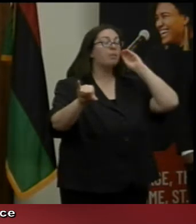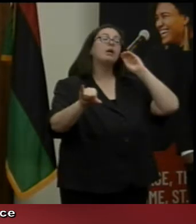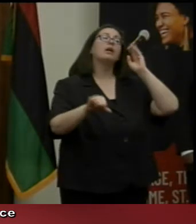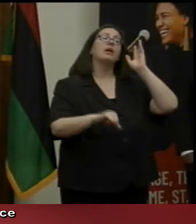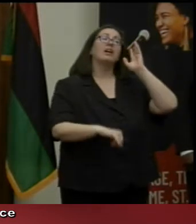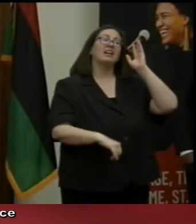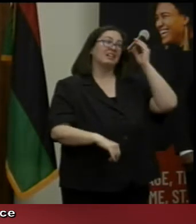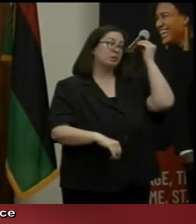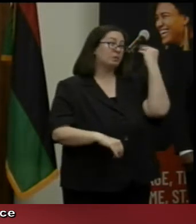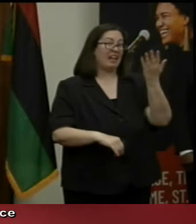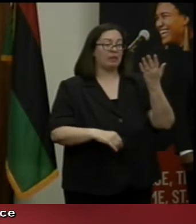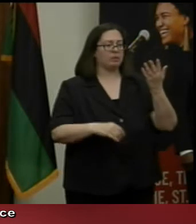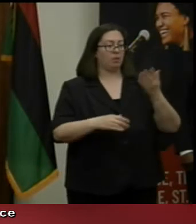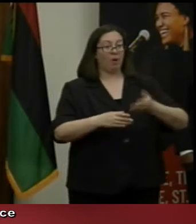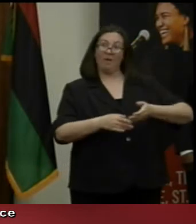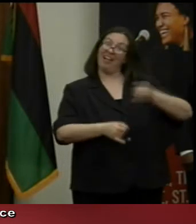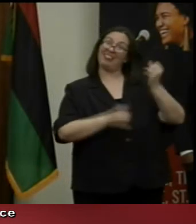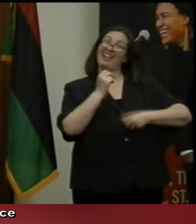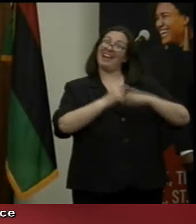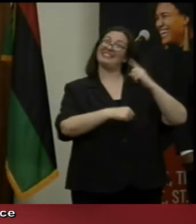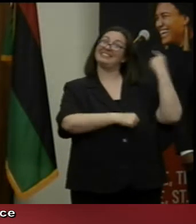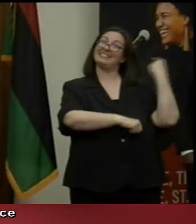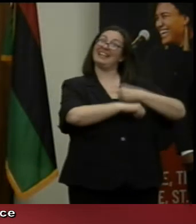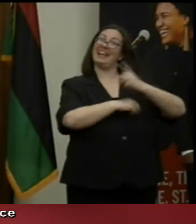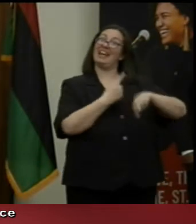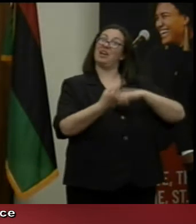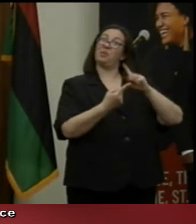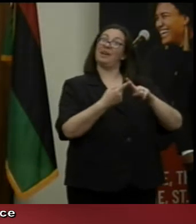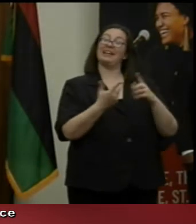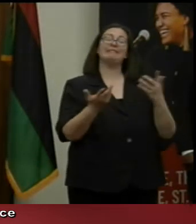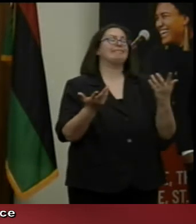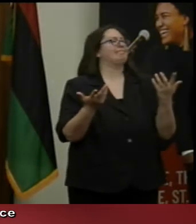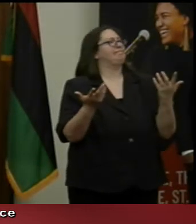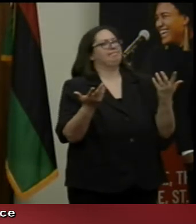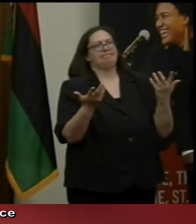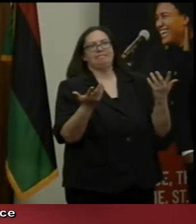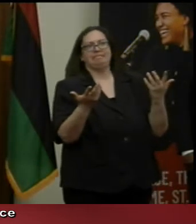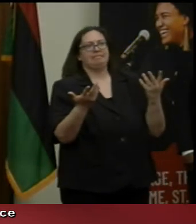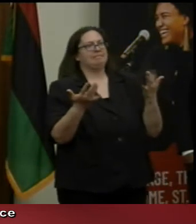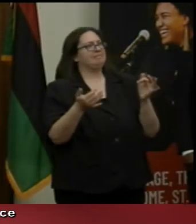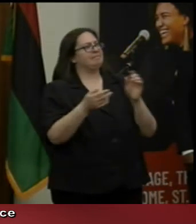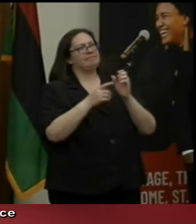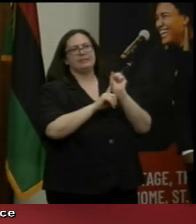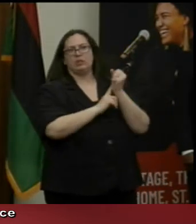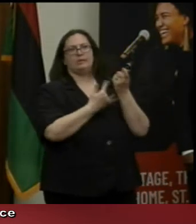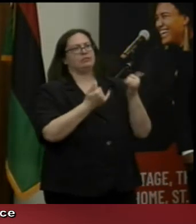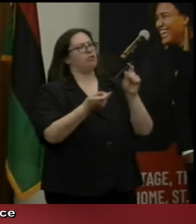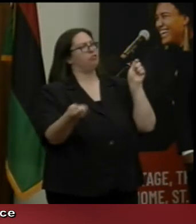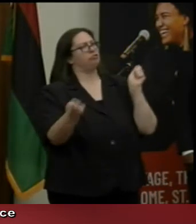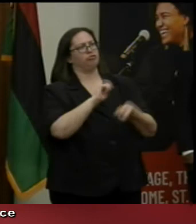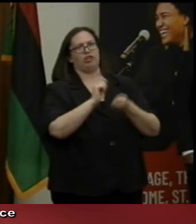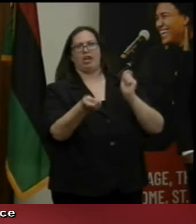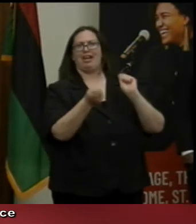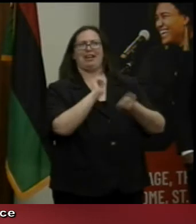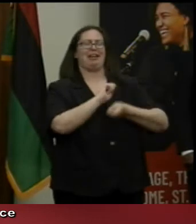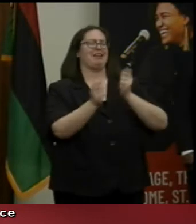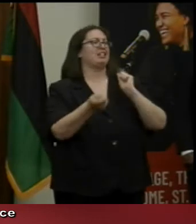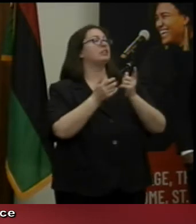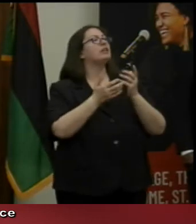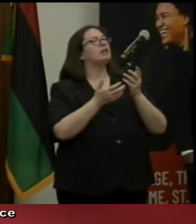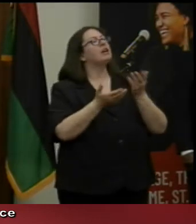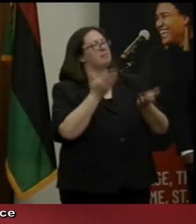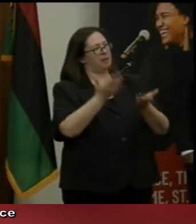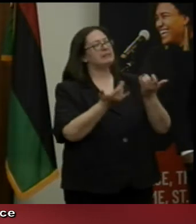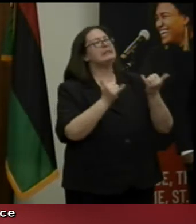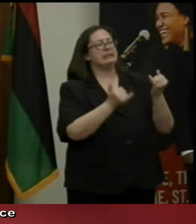to you that within a few weeks, at least by mid-May, we hope to be able to reevaluate